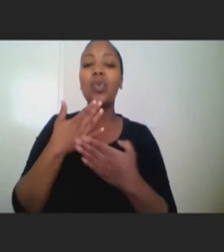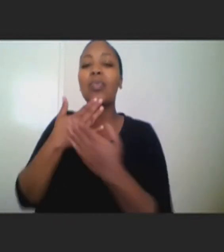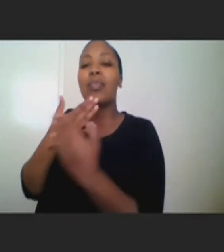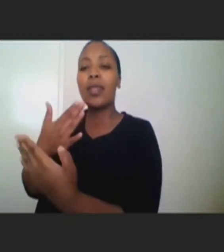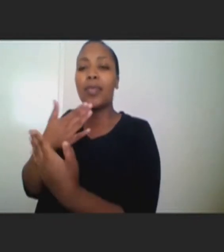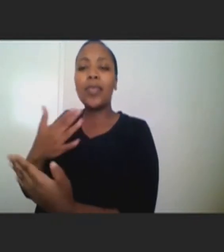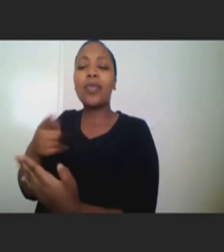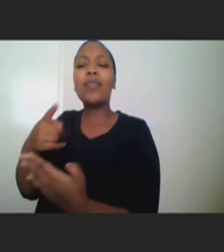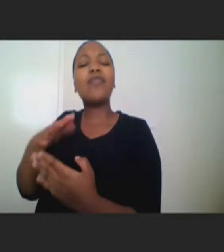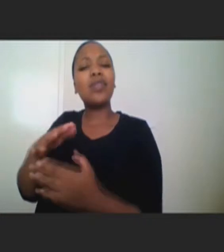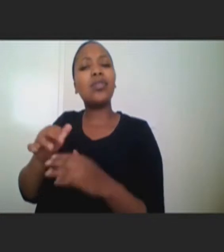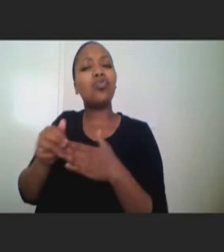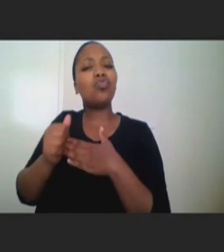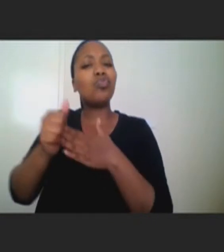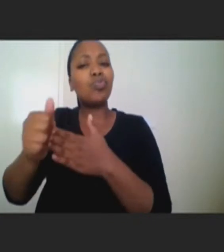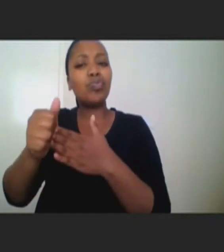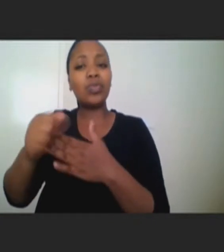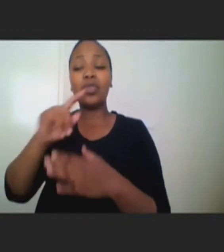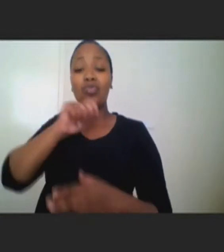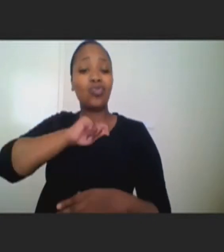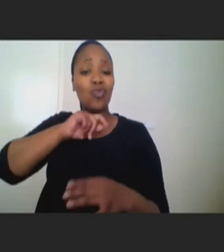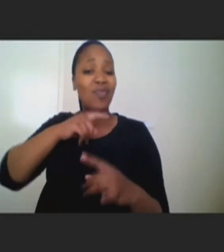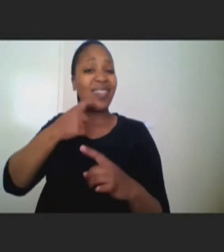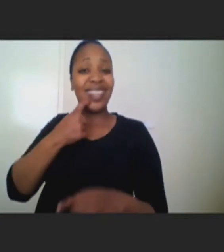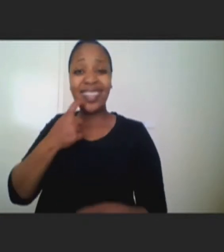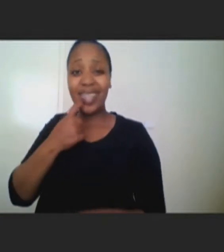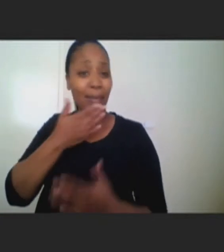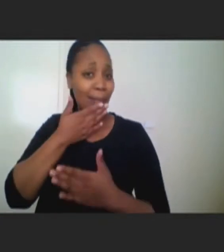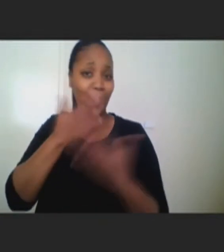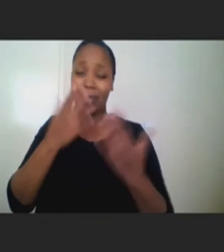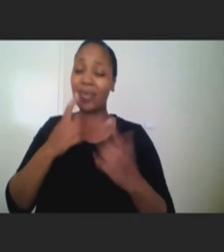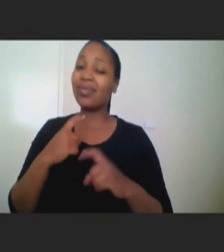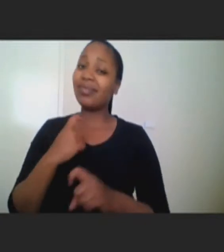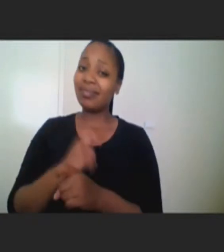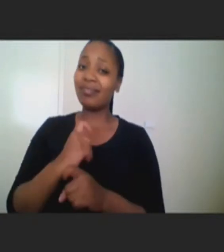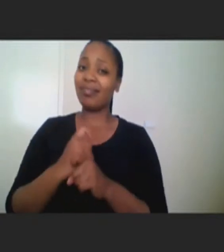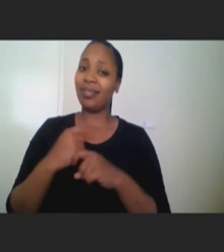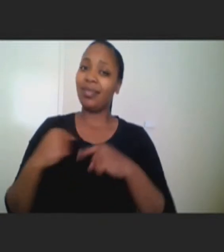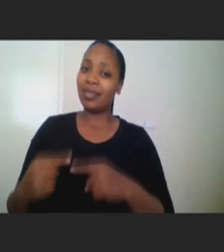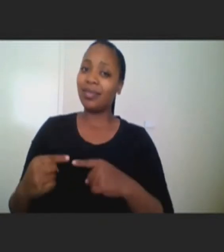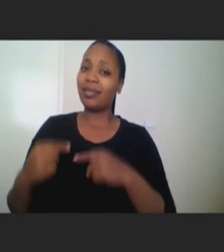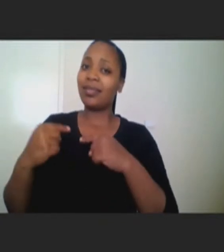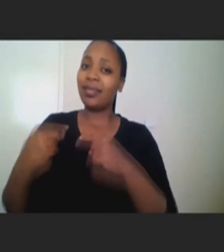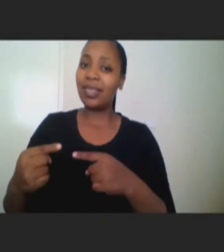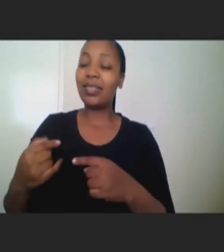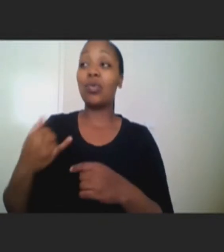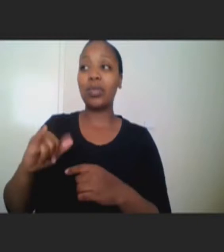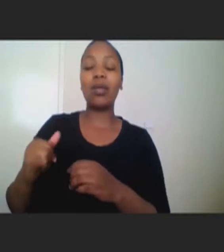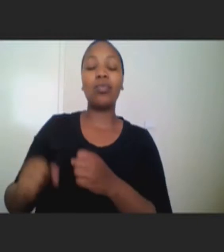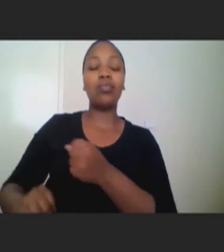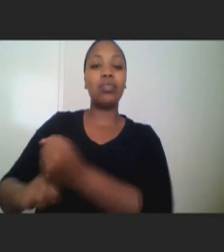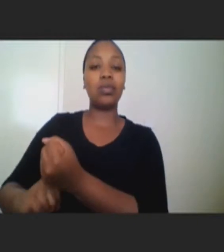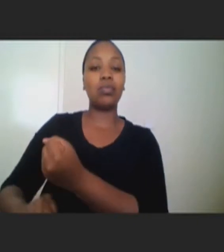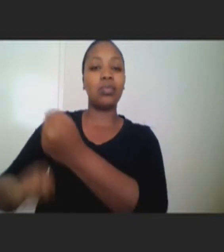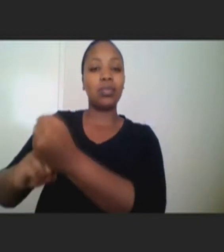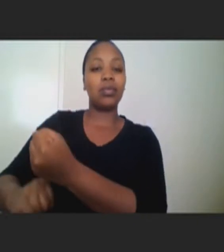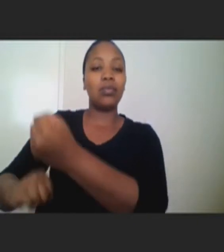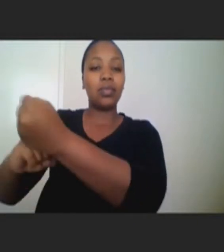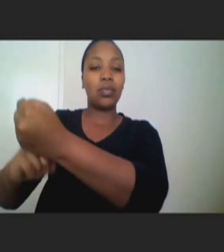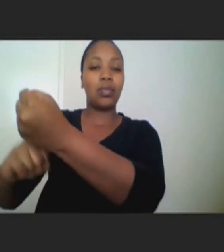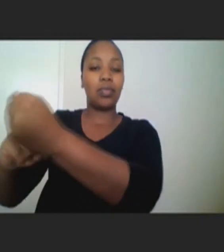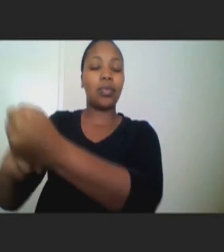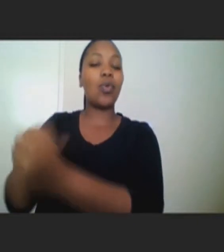fort under very difficult circumstances. We'll still be with him, continuing in his other